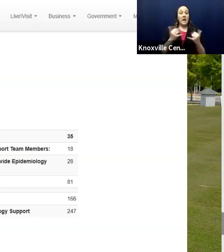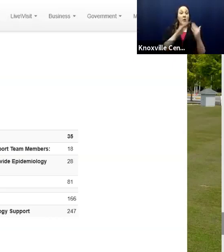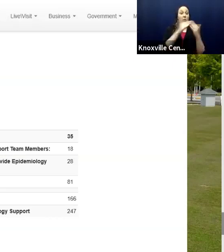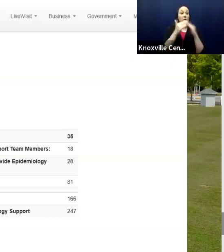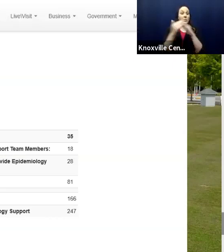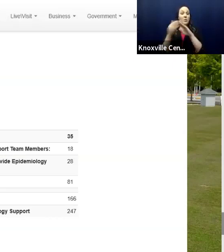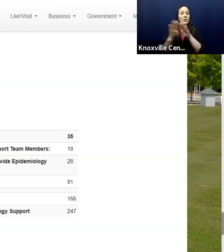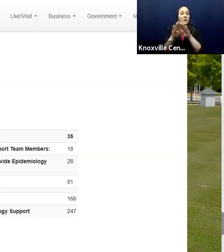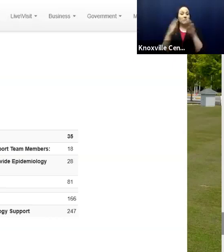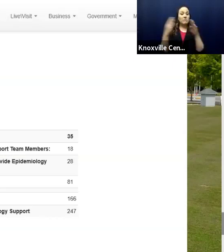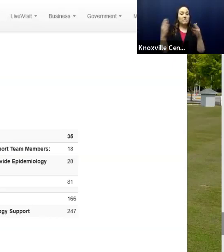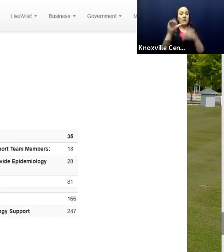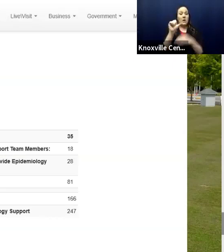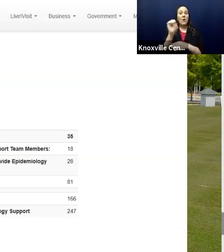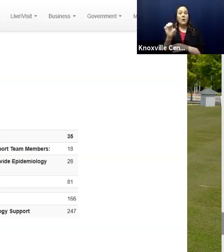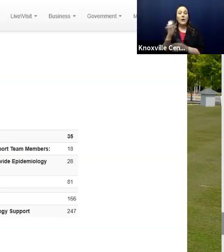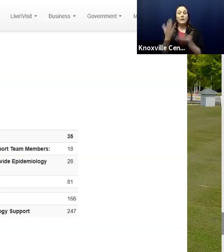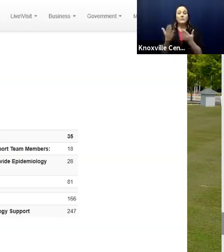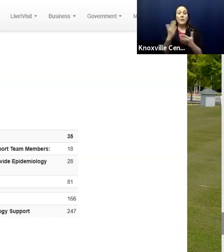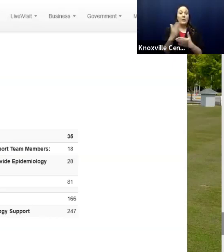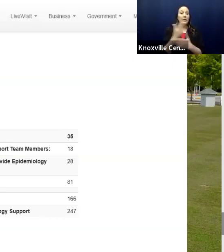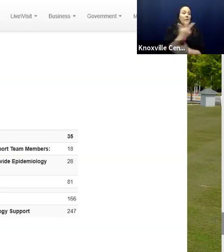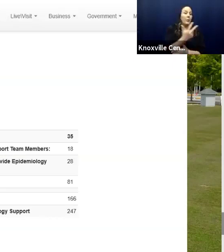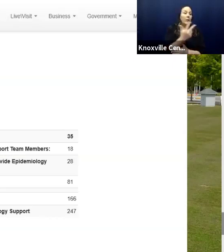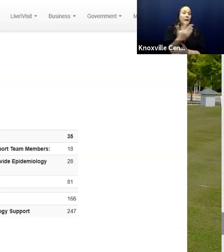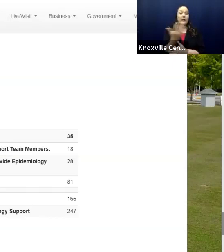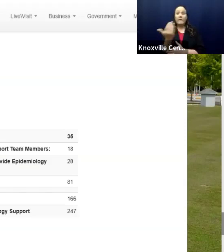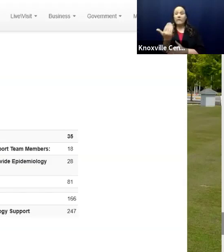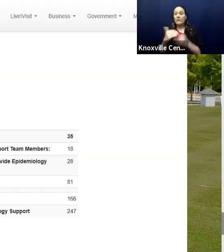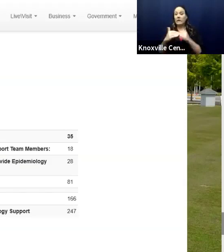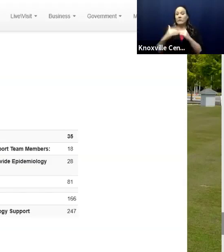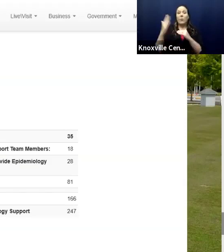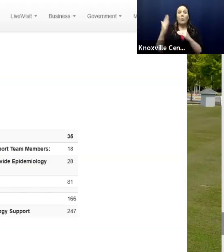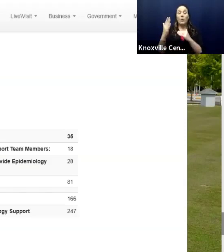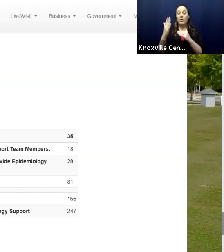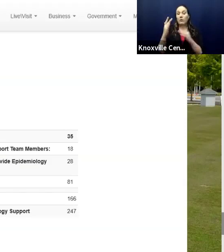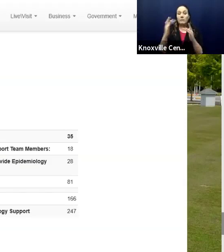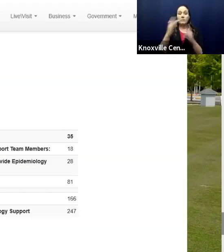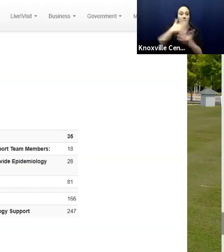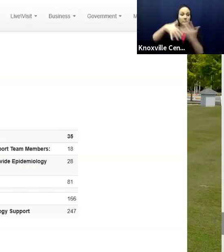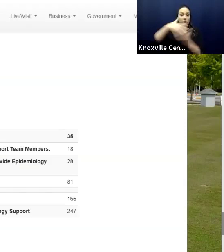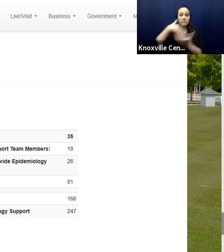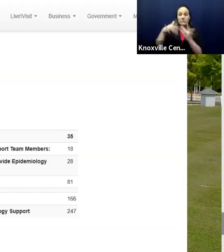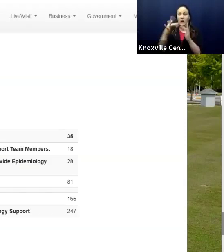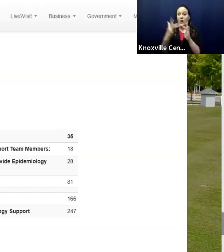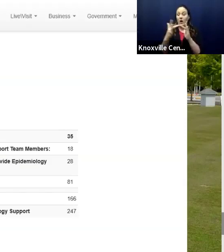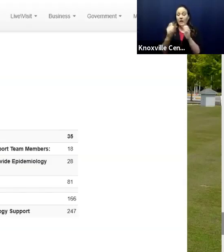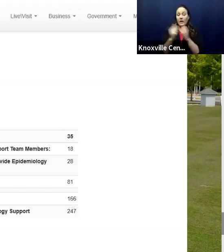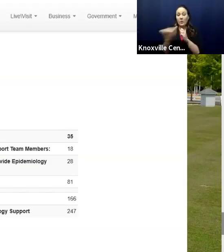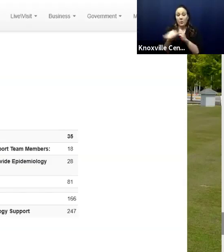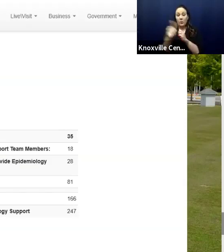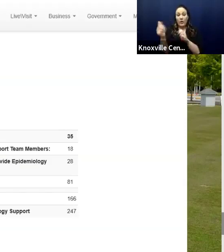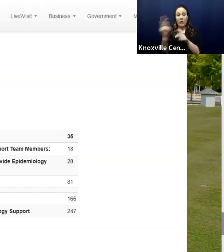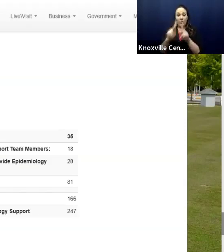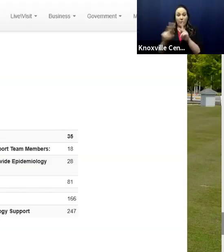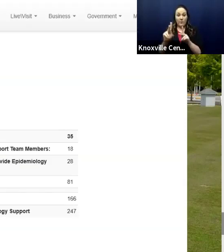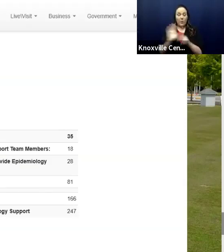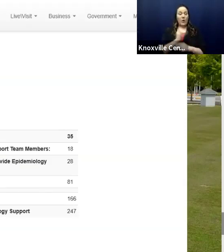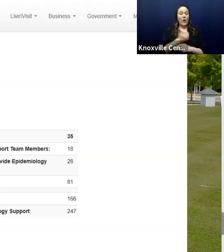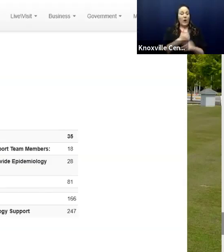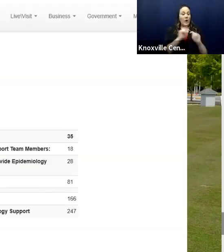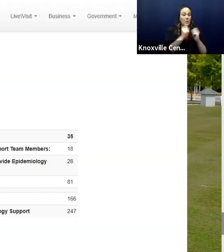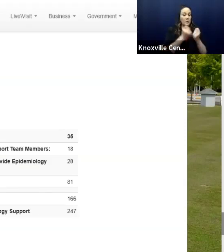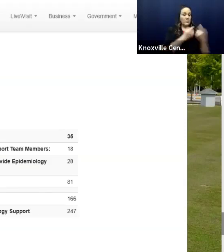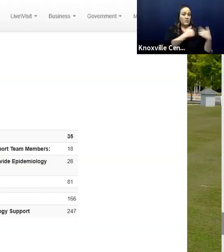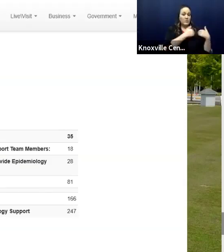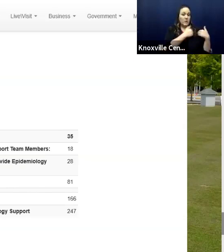reopens, cases may have 3 to 15 or even more close contacts. Our team is responsible for reaching out to every close contact